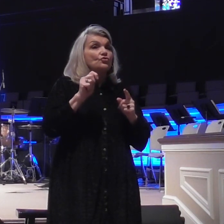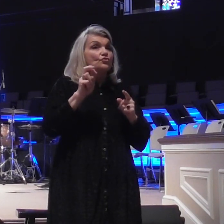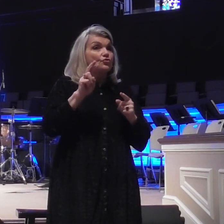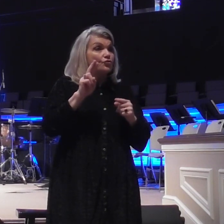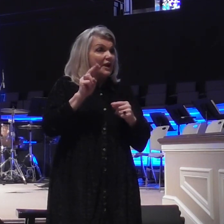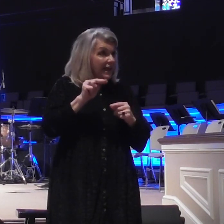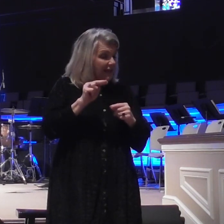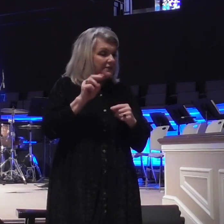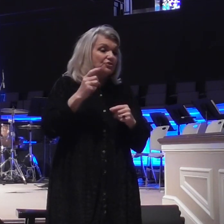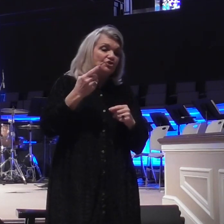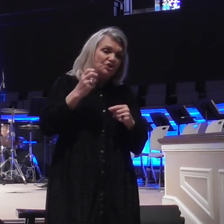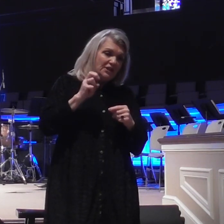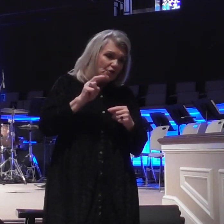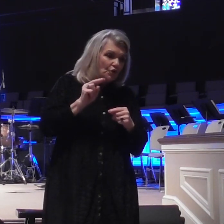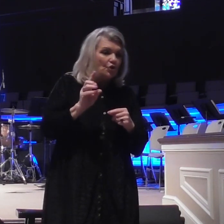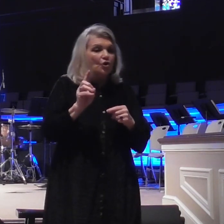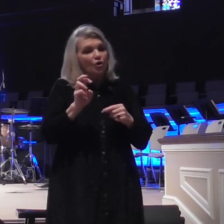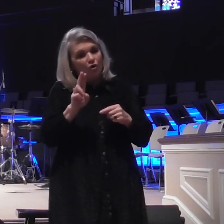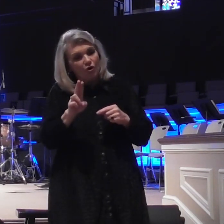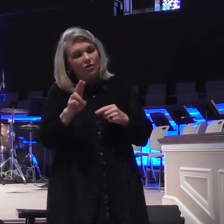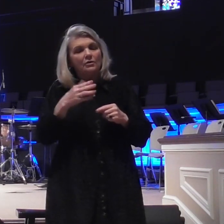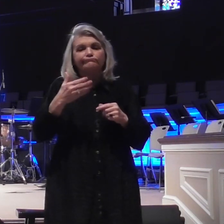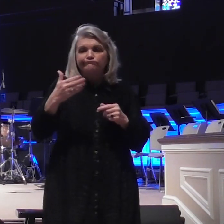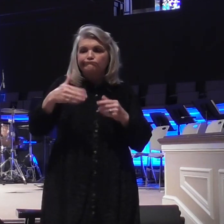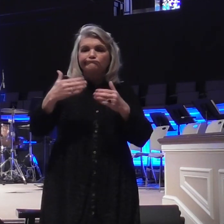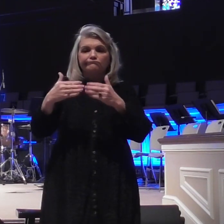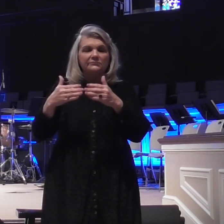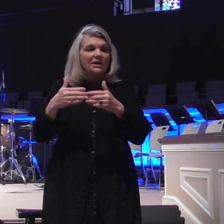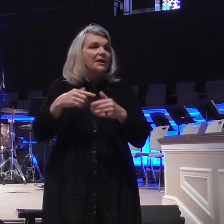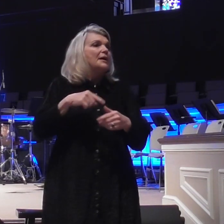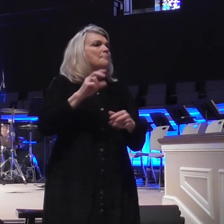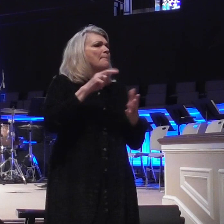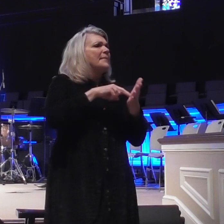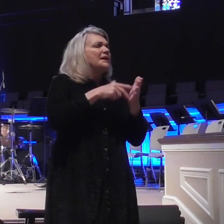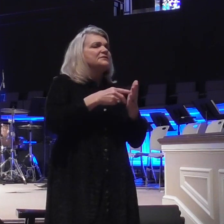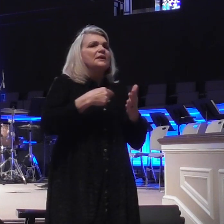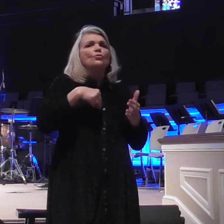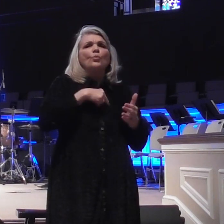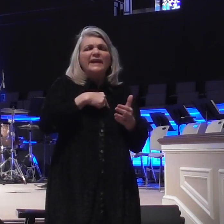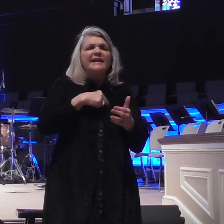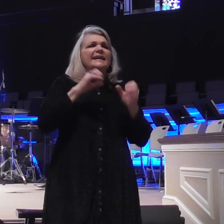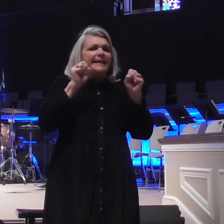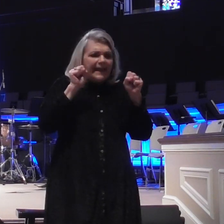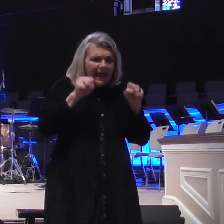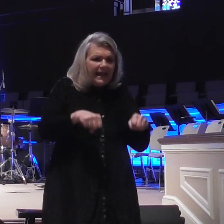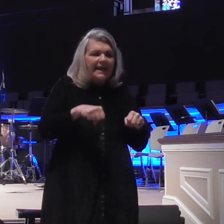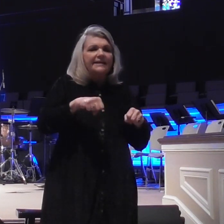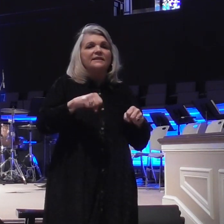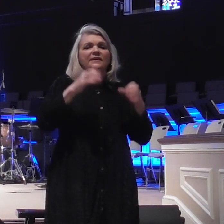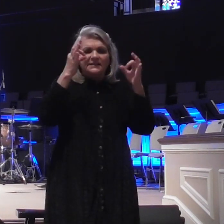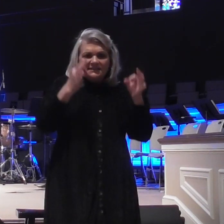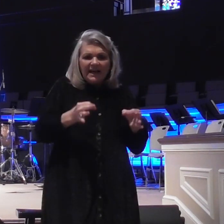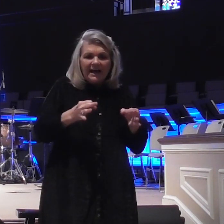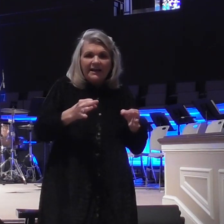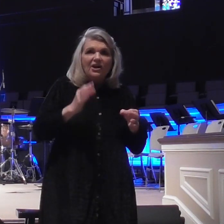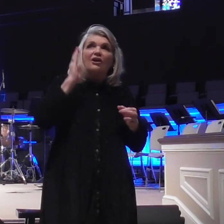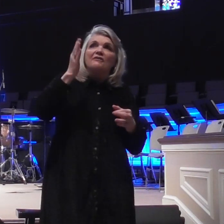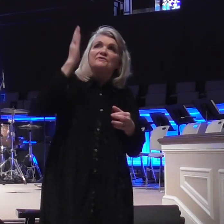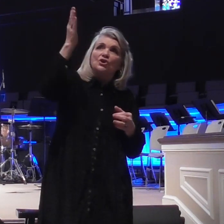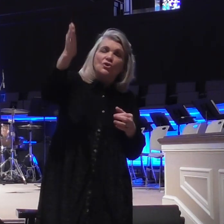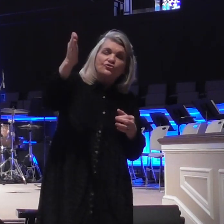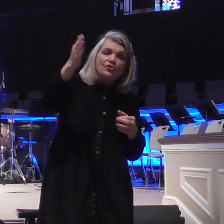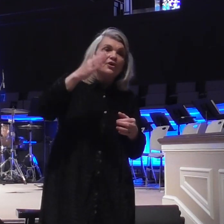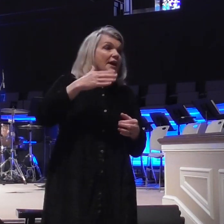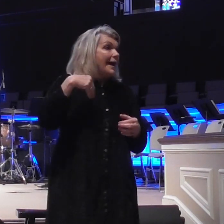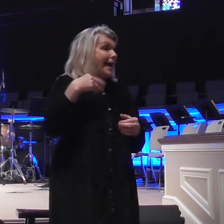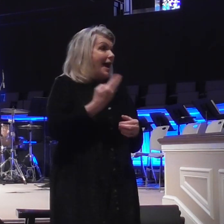of LGBTQ identity, the view that we determine our own identity, and we really launch from that with our sexuality, which is the